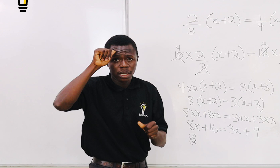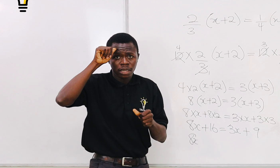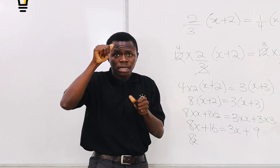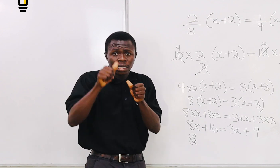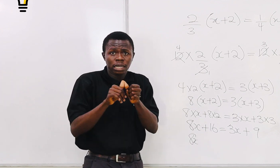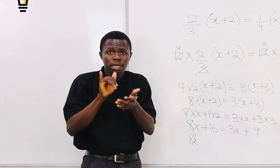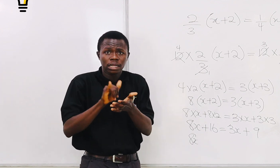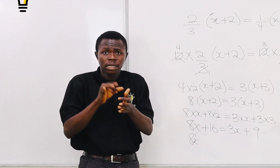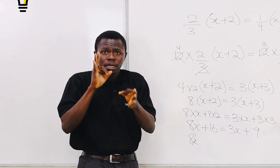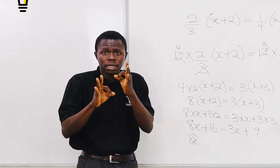positive.